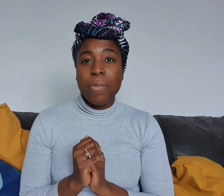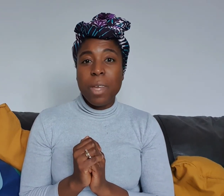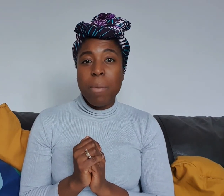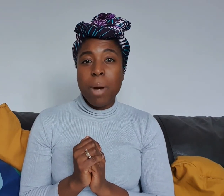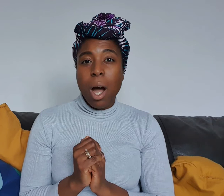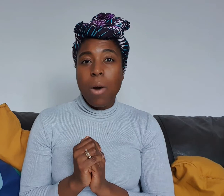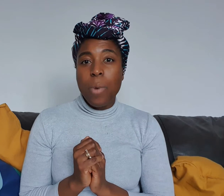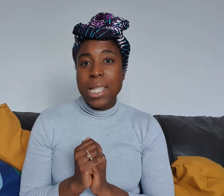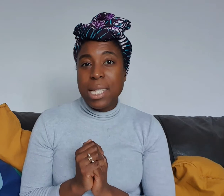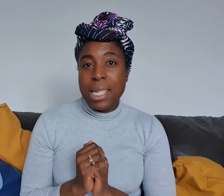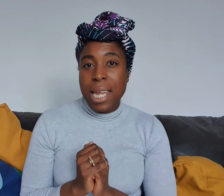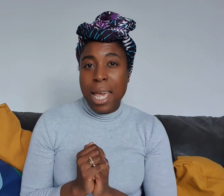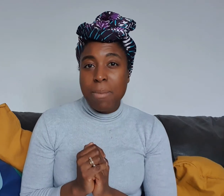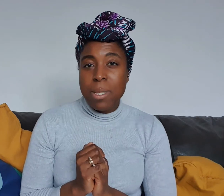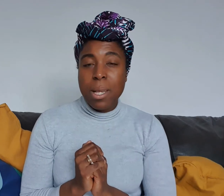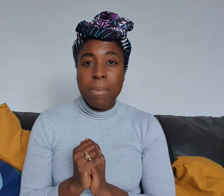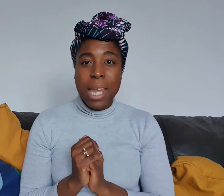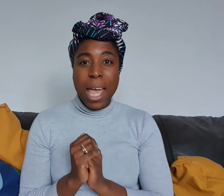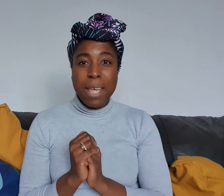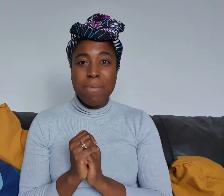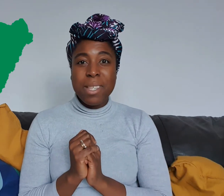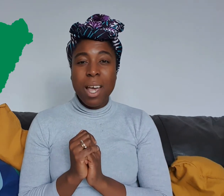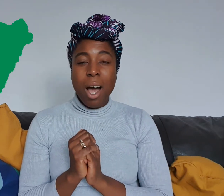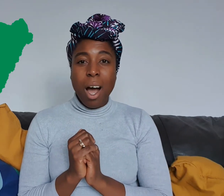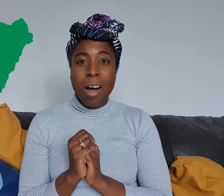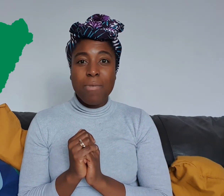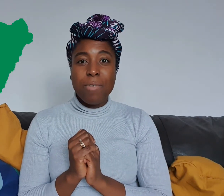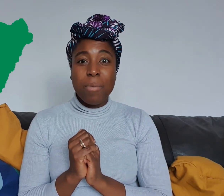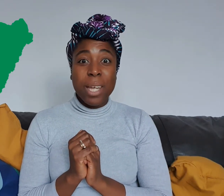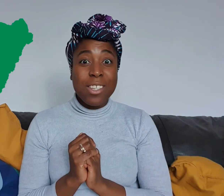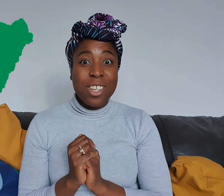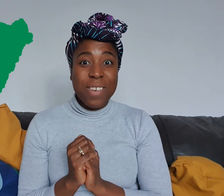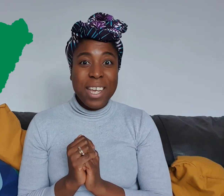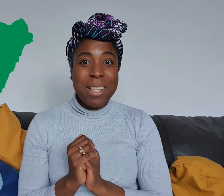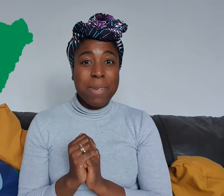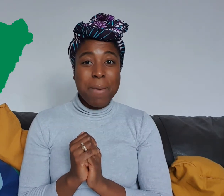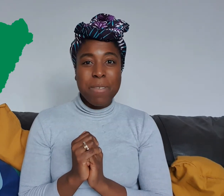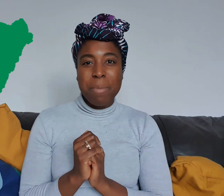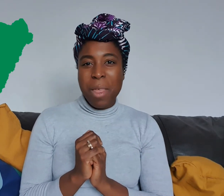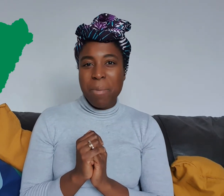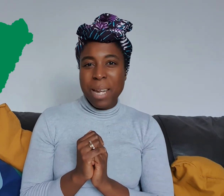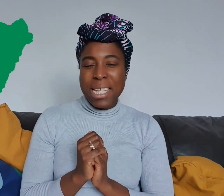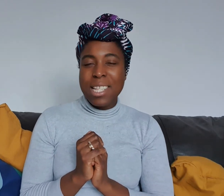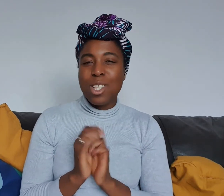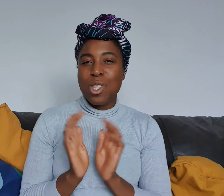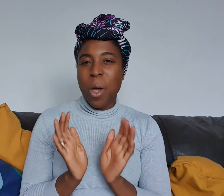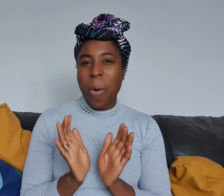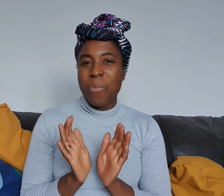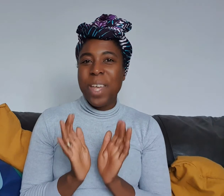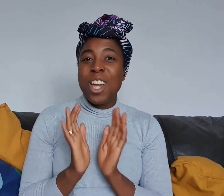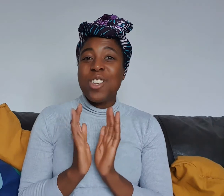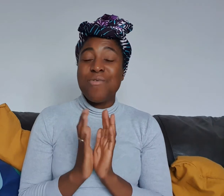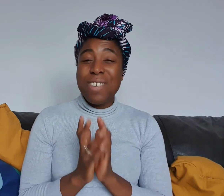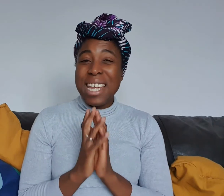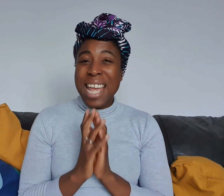them are Western names. Some names are from Nigeria, some names from other places. So you really have